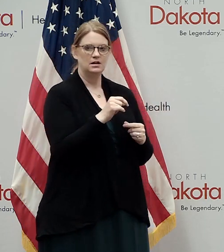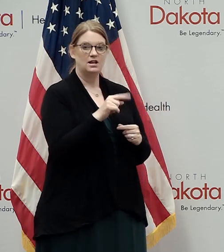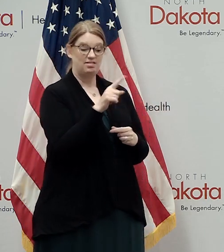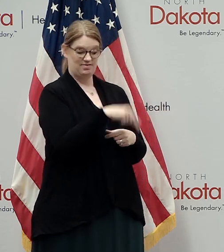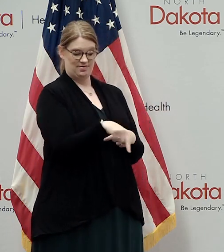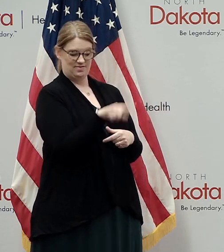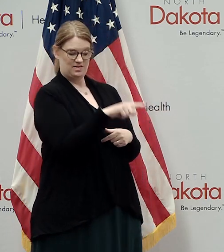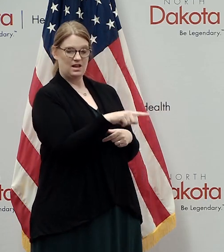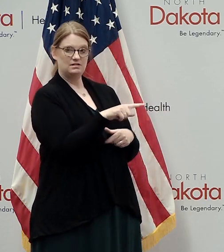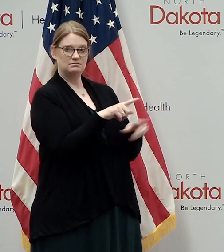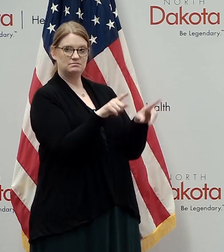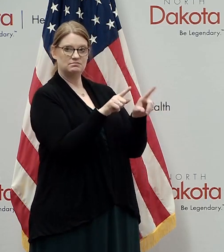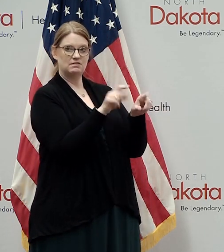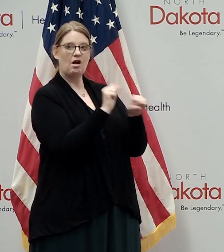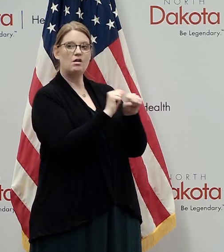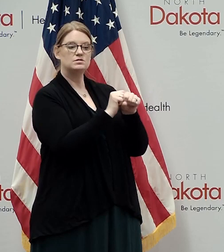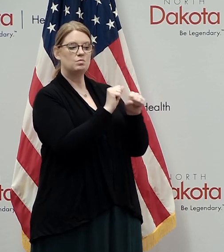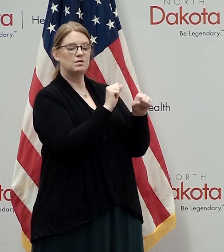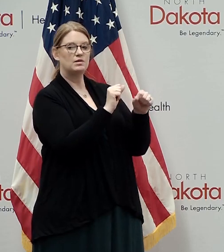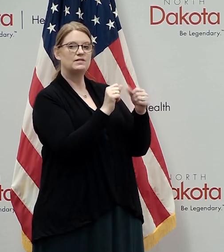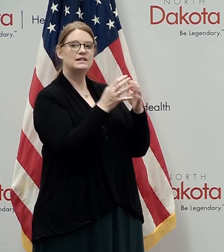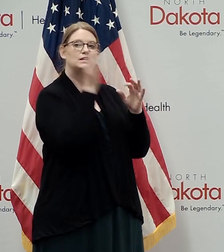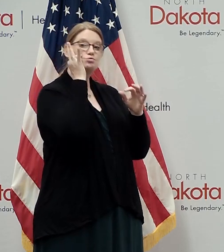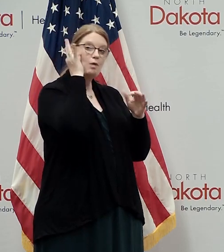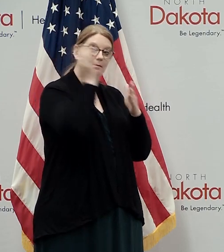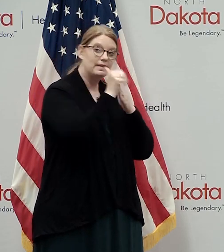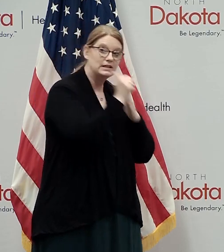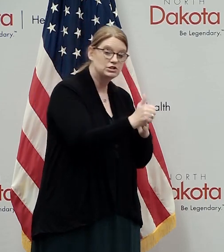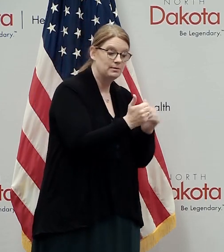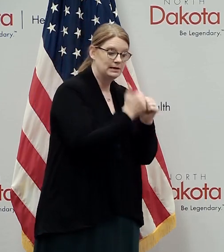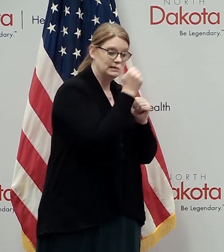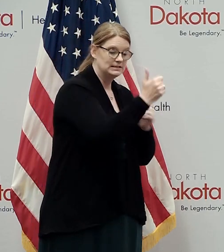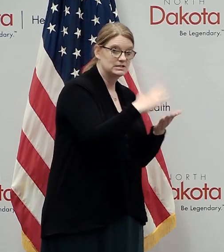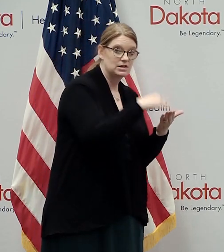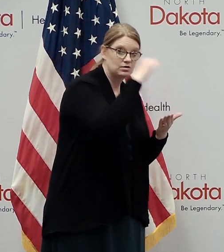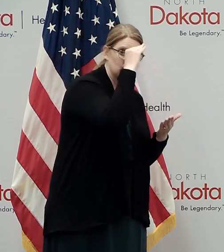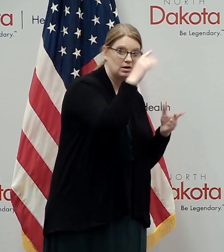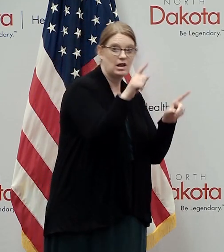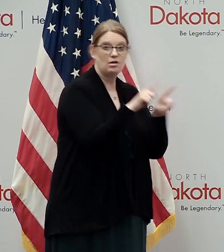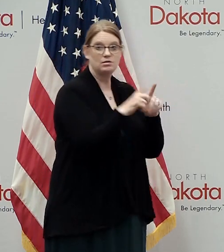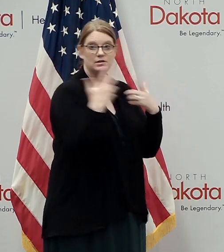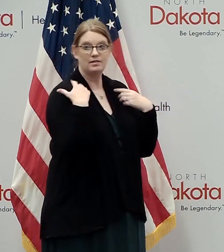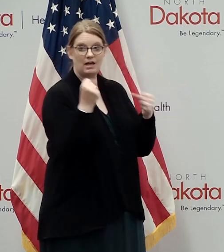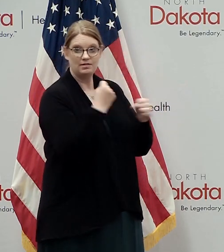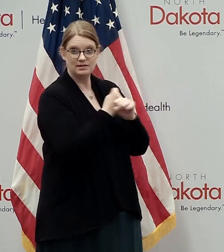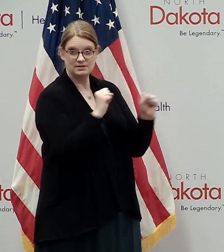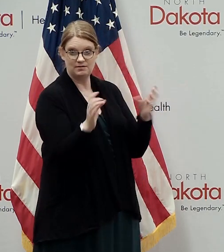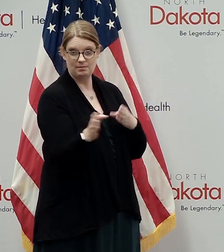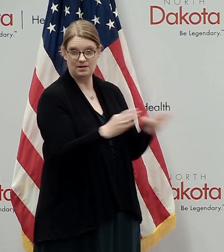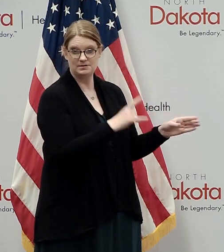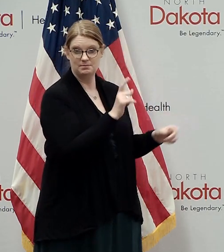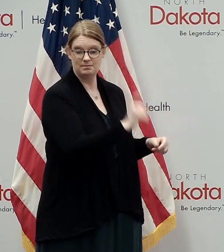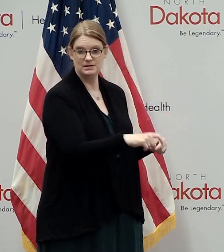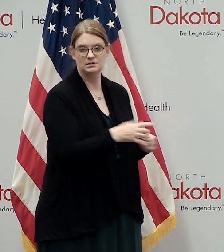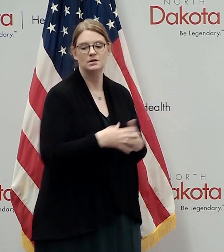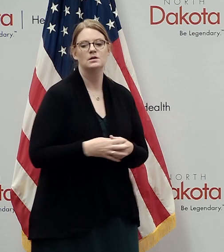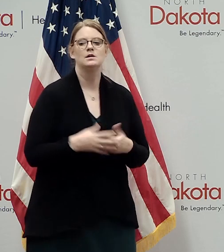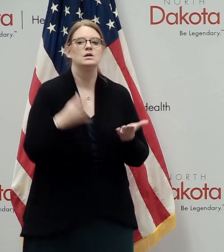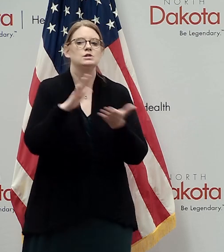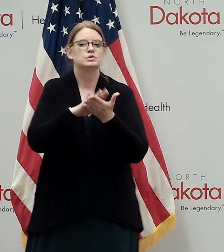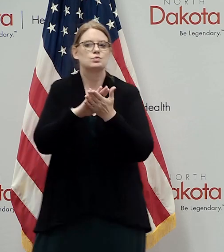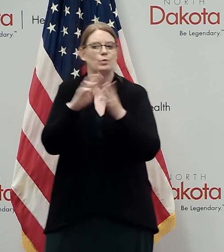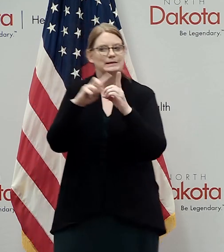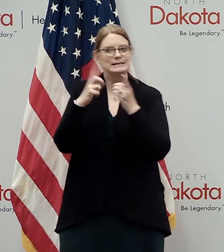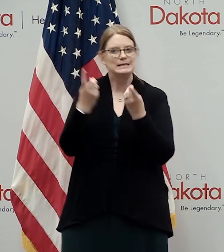also consult with tribal leadership on the distance learning and health and safety plans as well. School districts